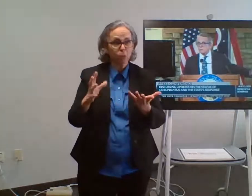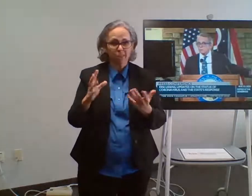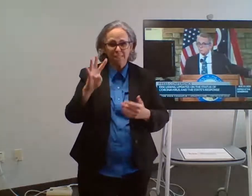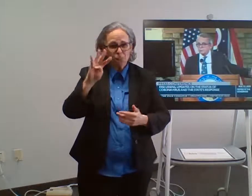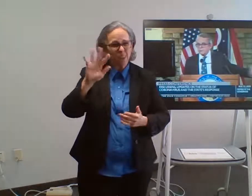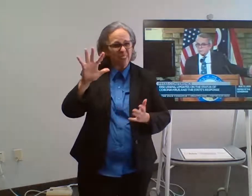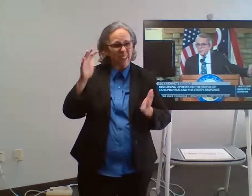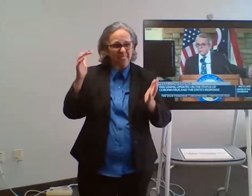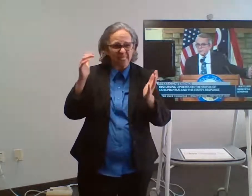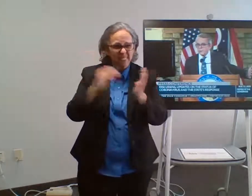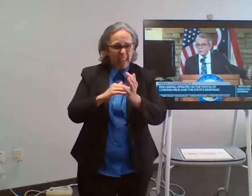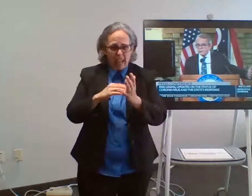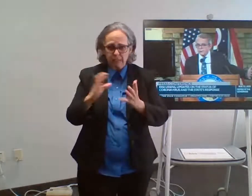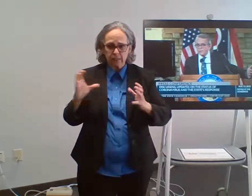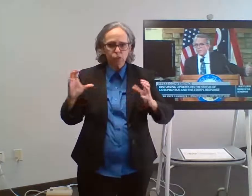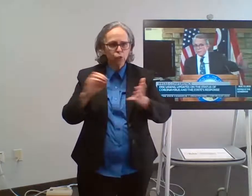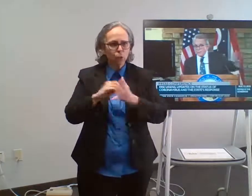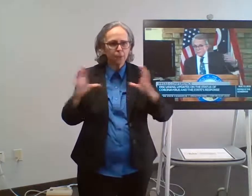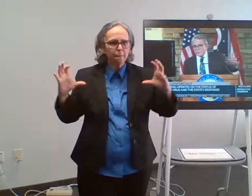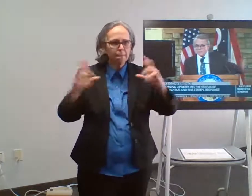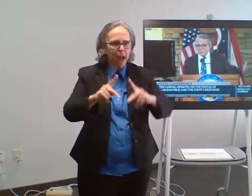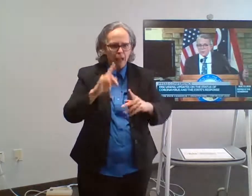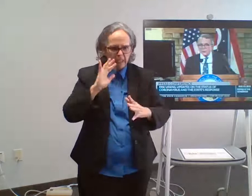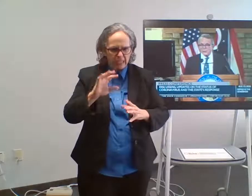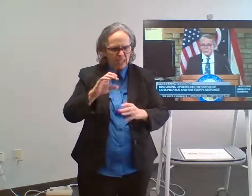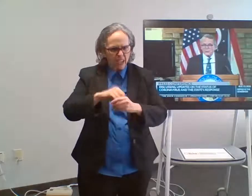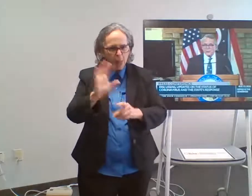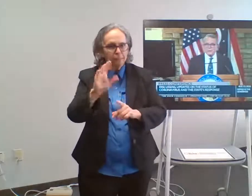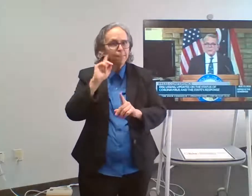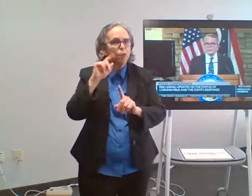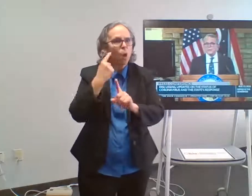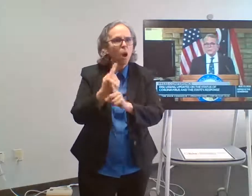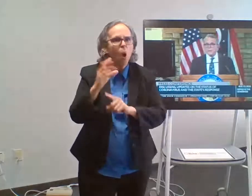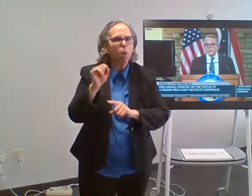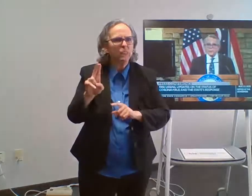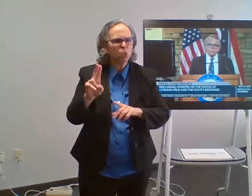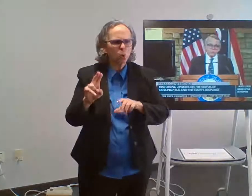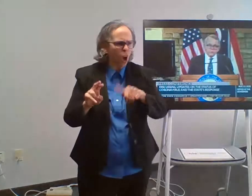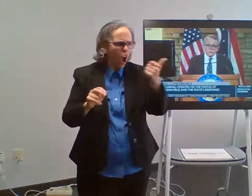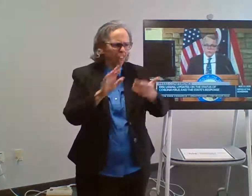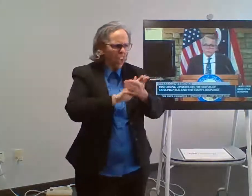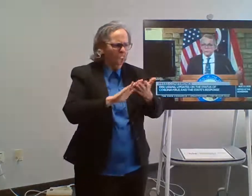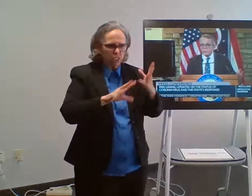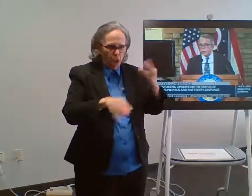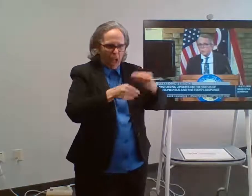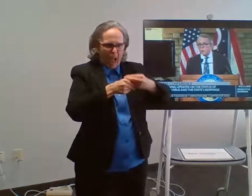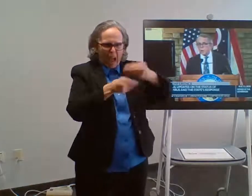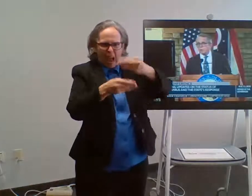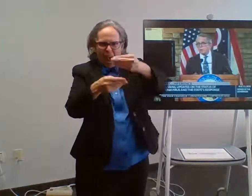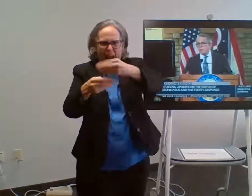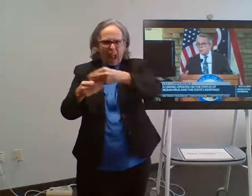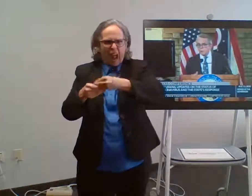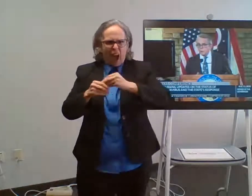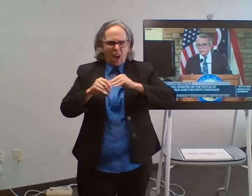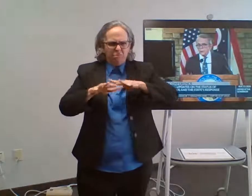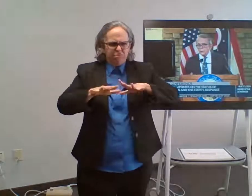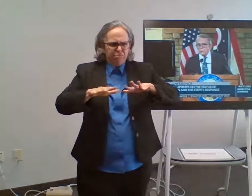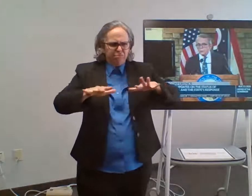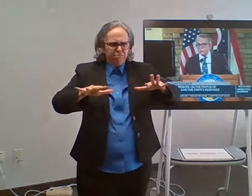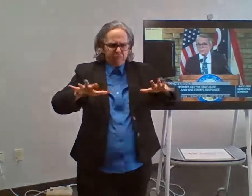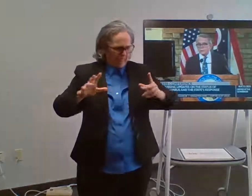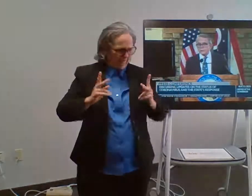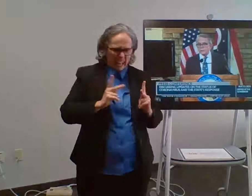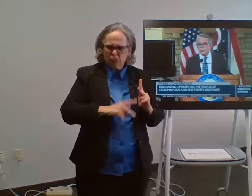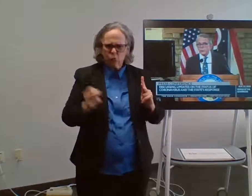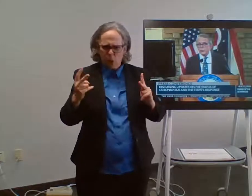That's Ohio State and the other colleges and universities in the area, plus K through 12. So,